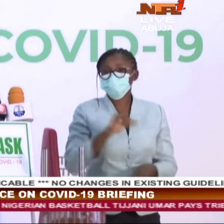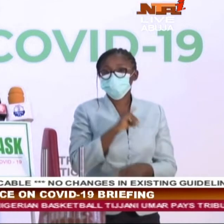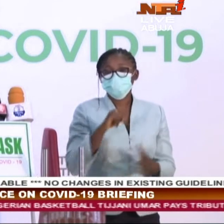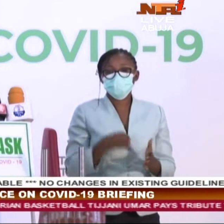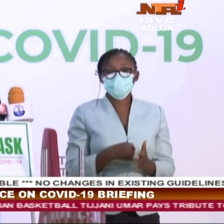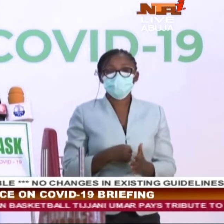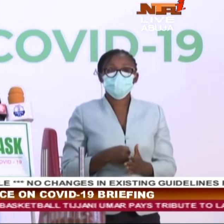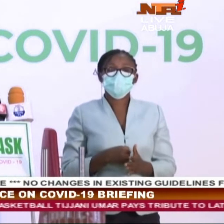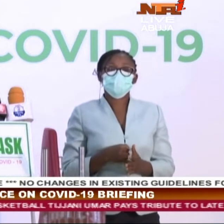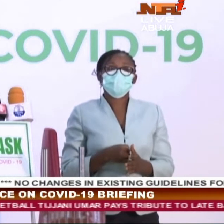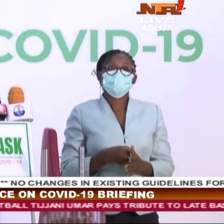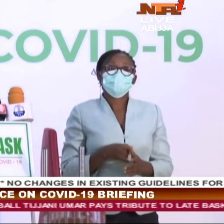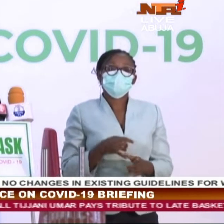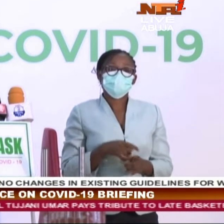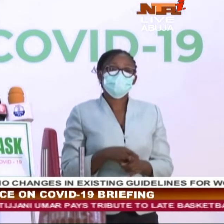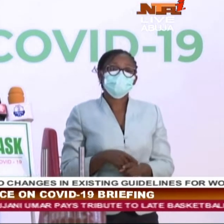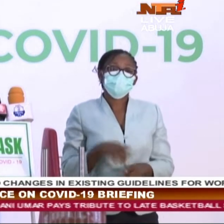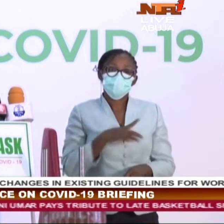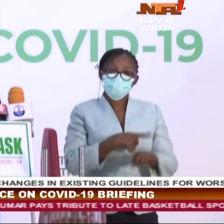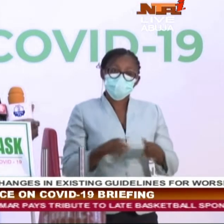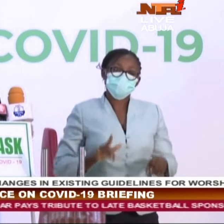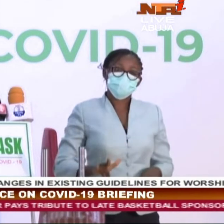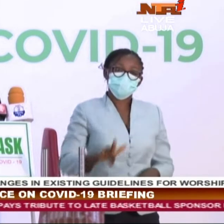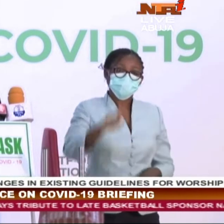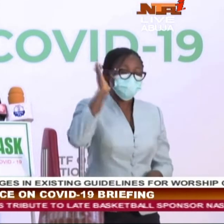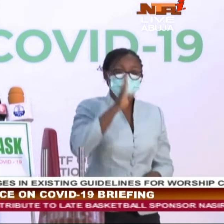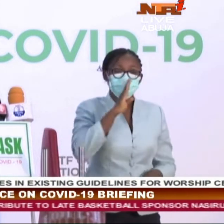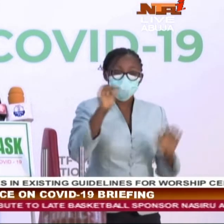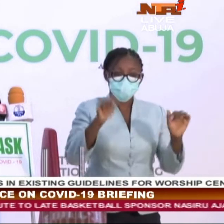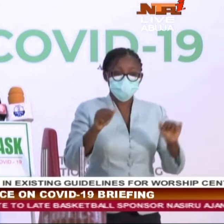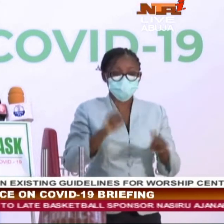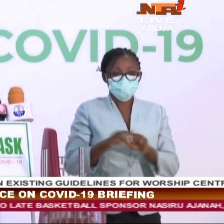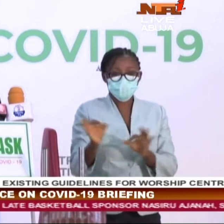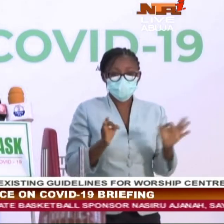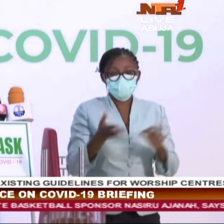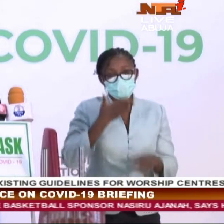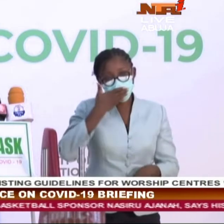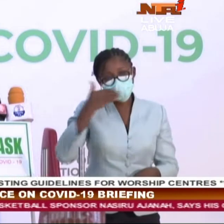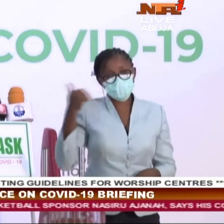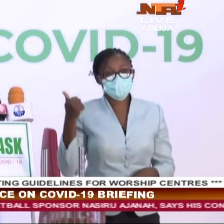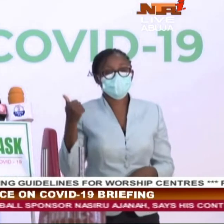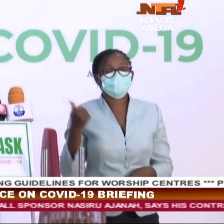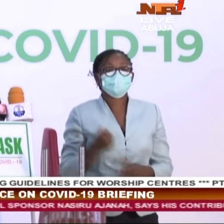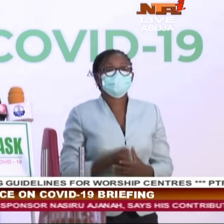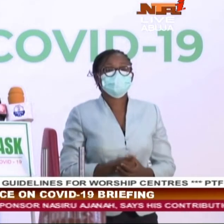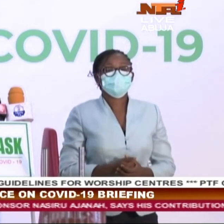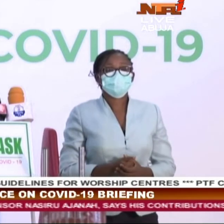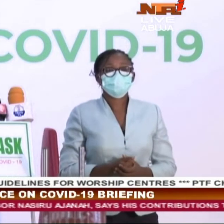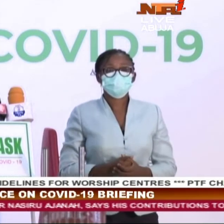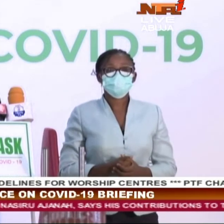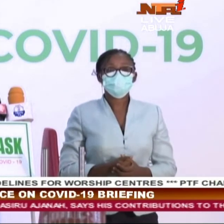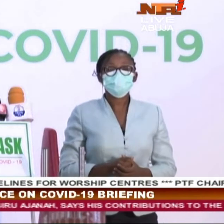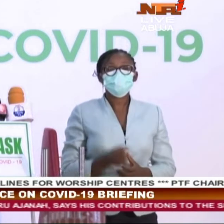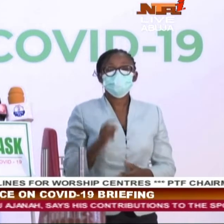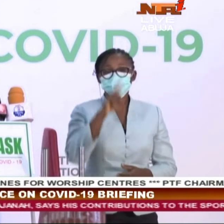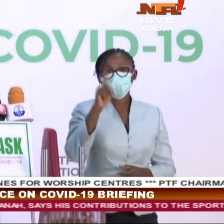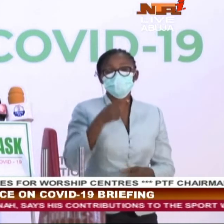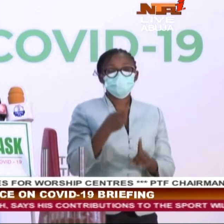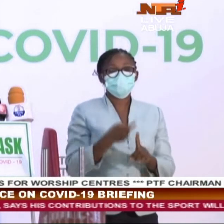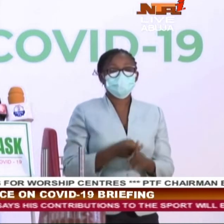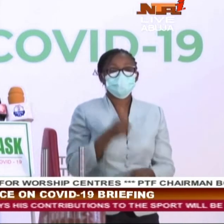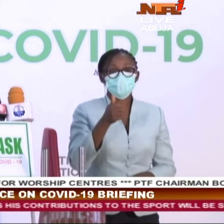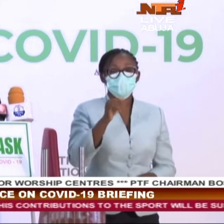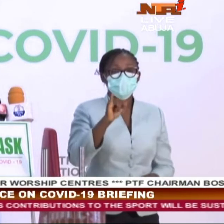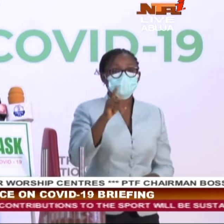Aviation will be in a better position to explain how that will be administered. There was a question from